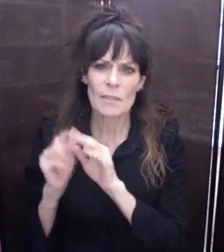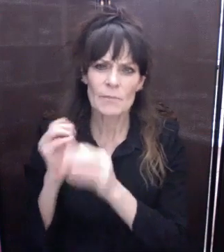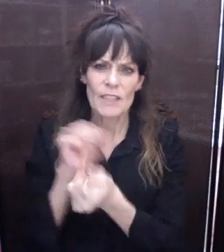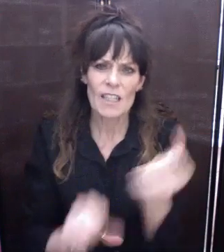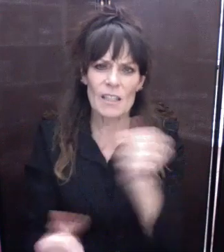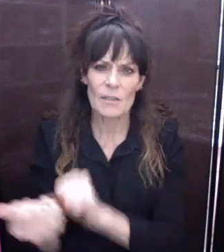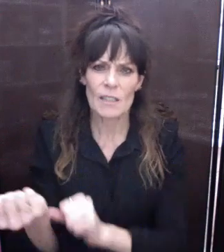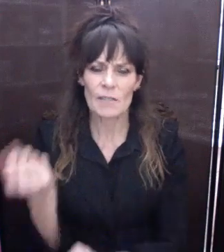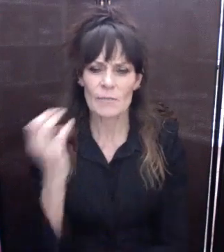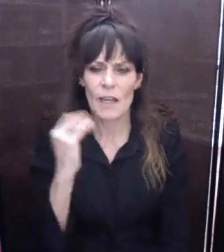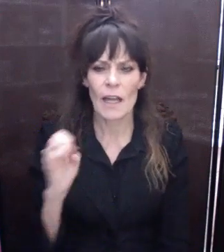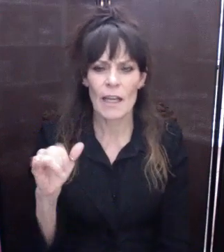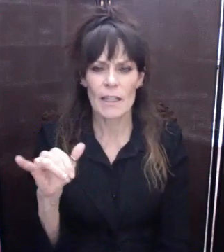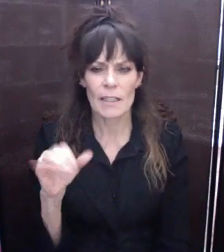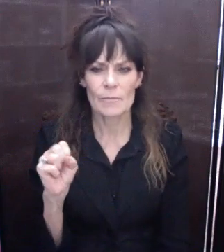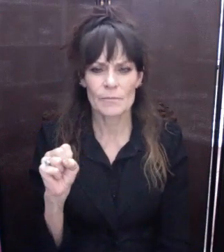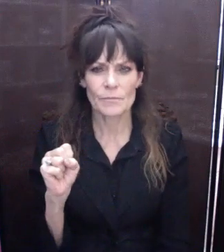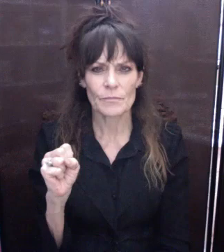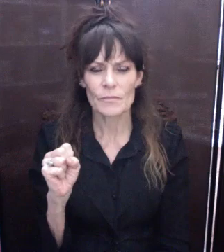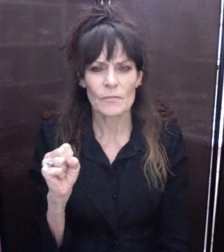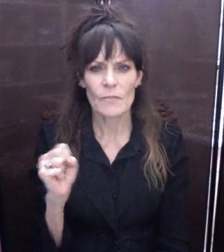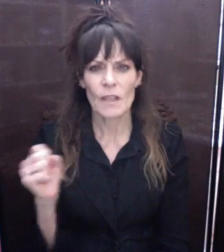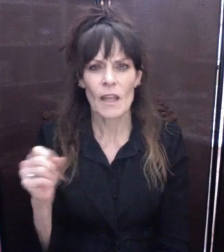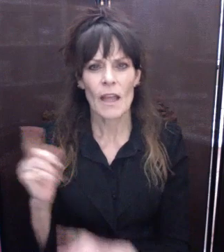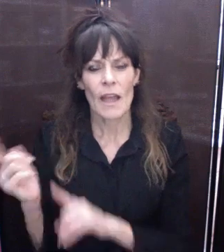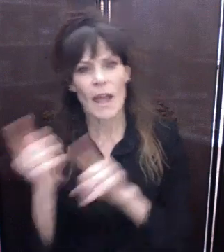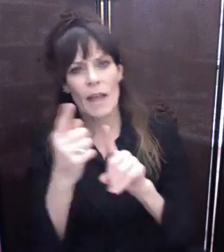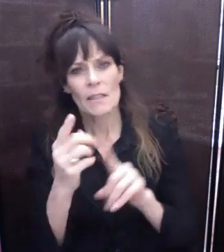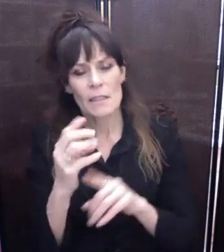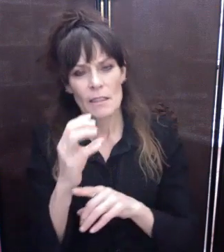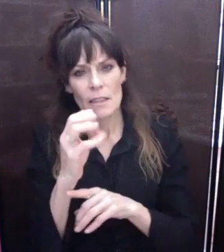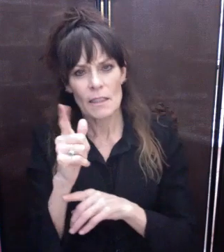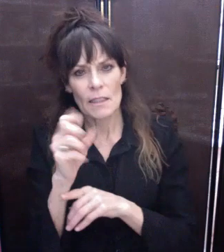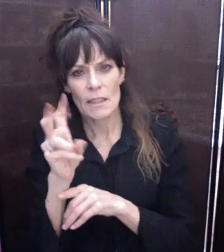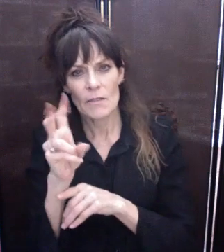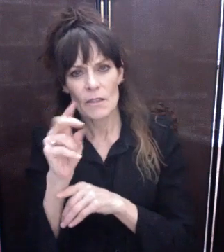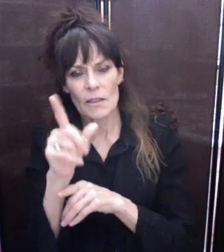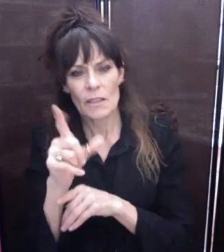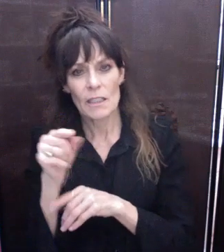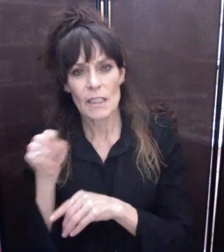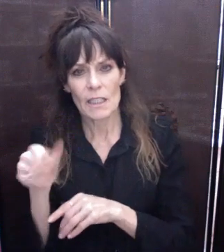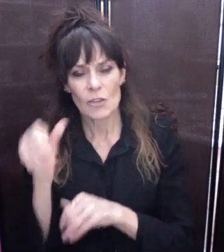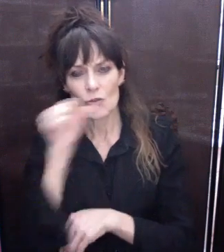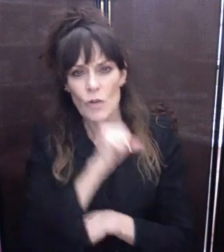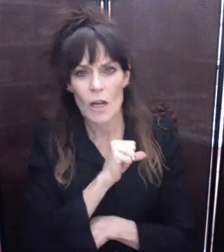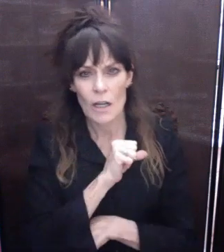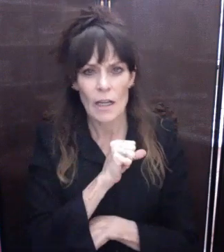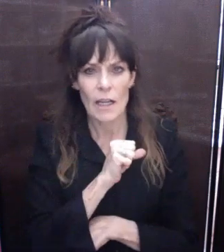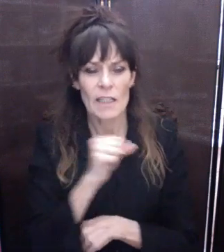Eddie heads up to Cleveland from Akron, drunk, and is threatening suicide.